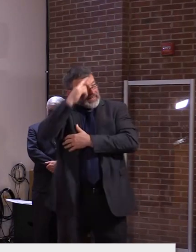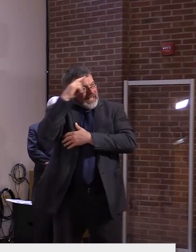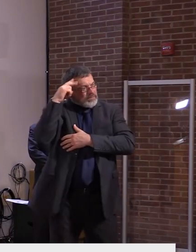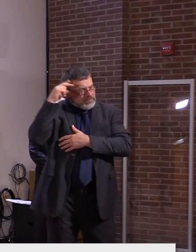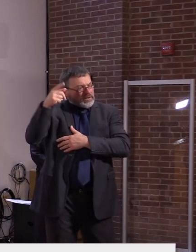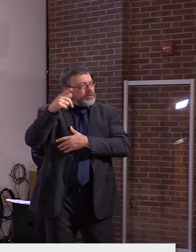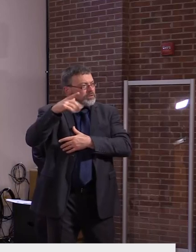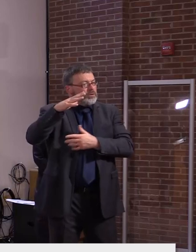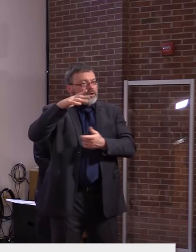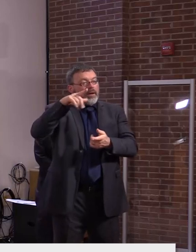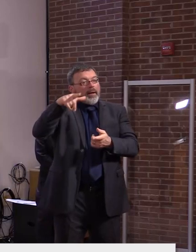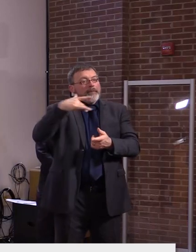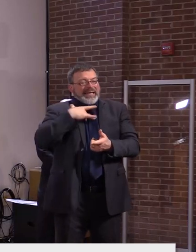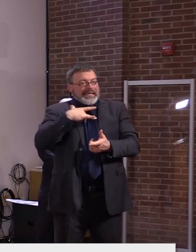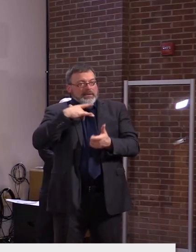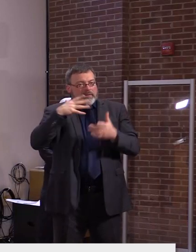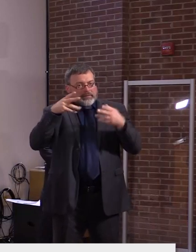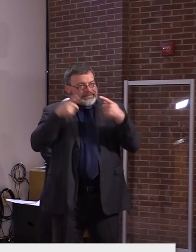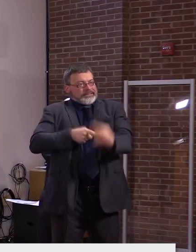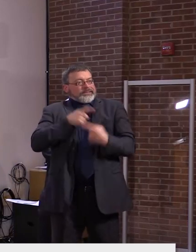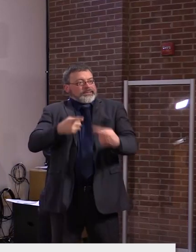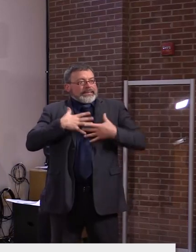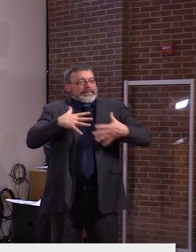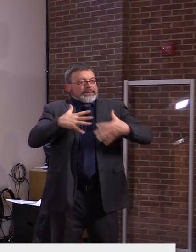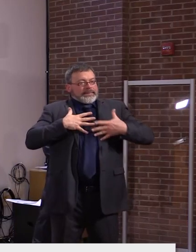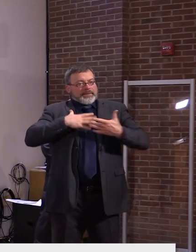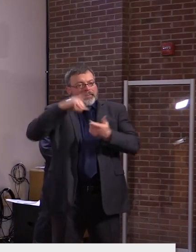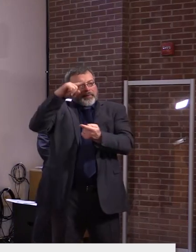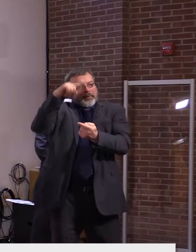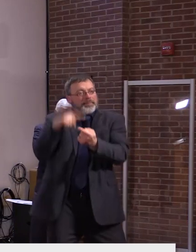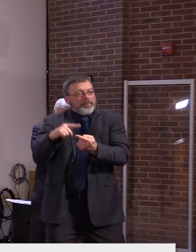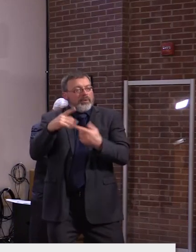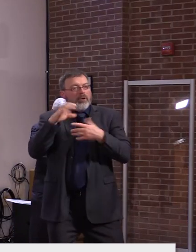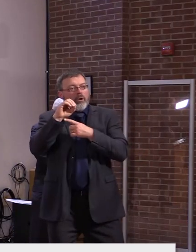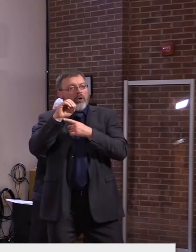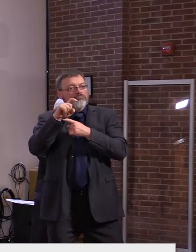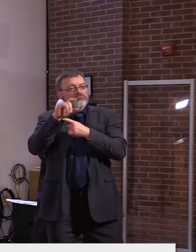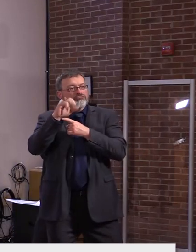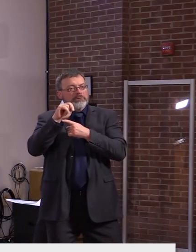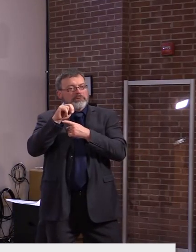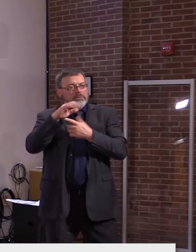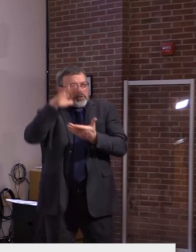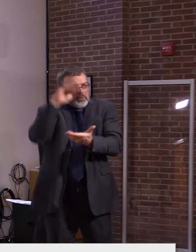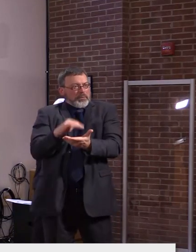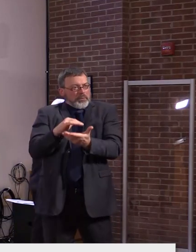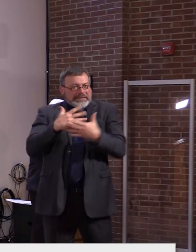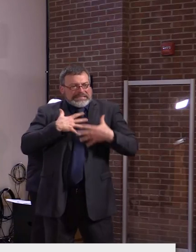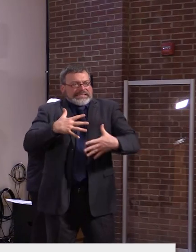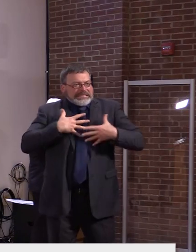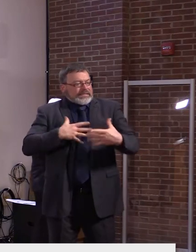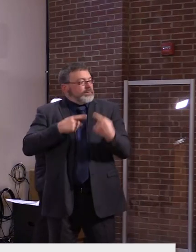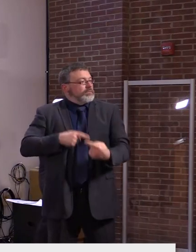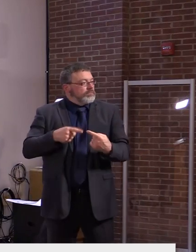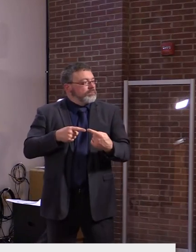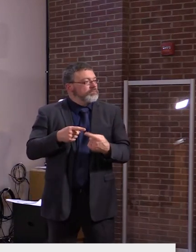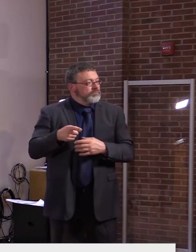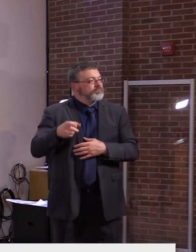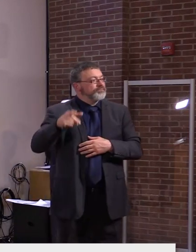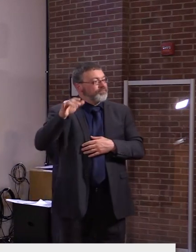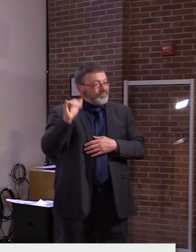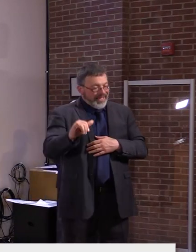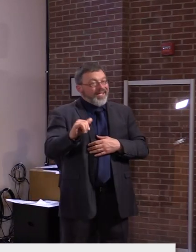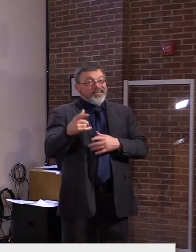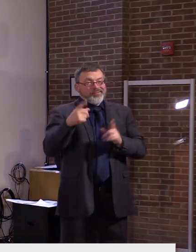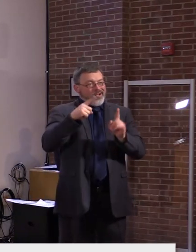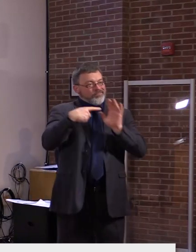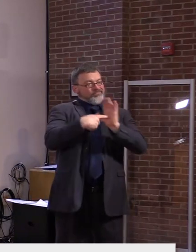level. And to get an oxygen level low enough to qualify, you most likely have involvement of your lungs.